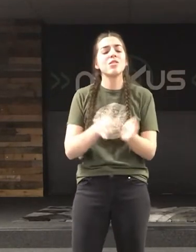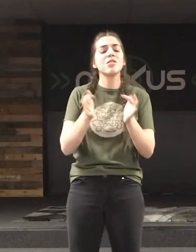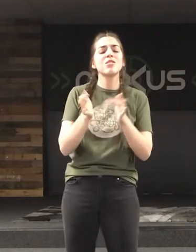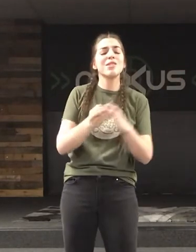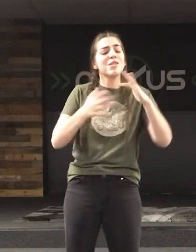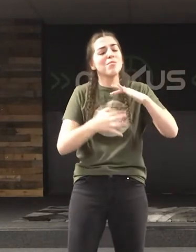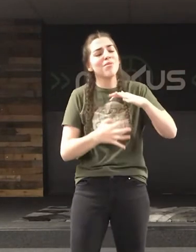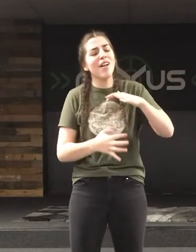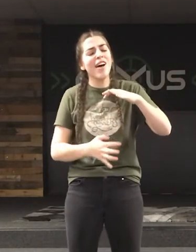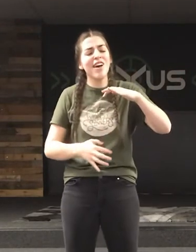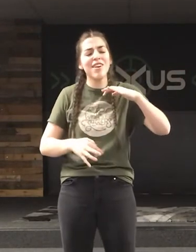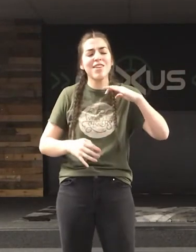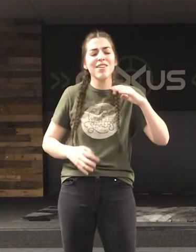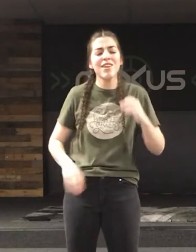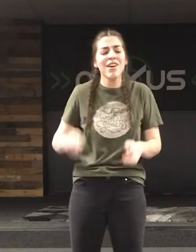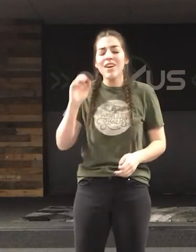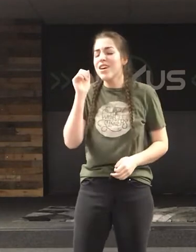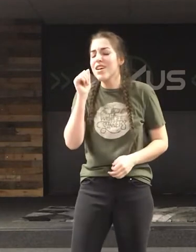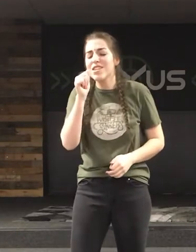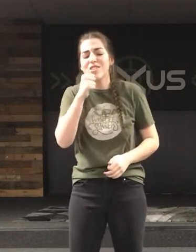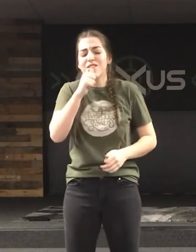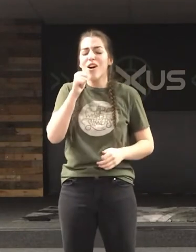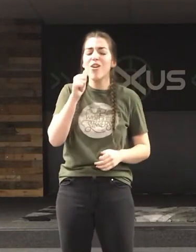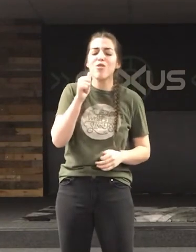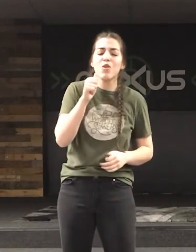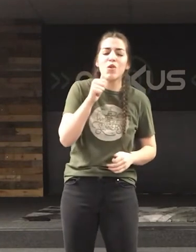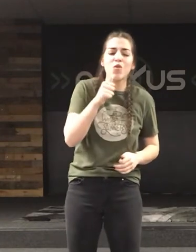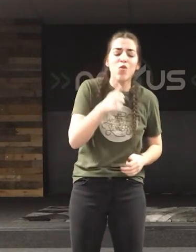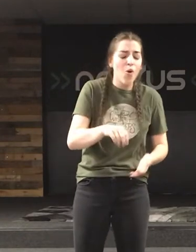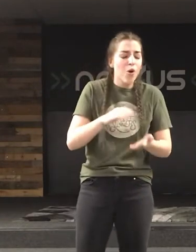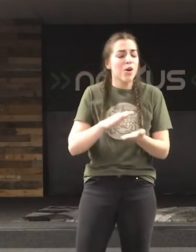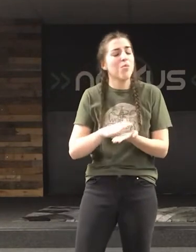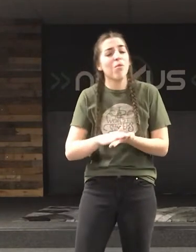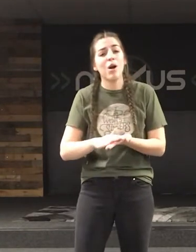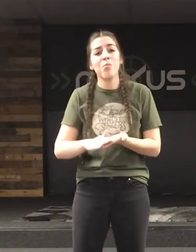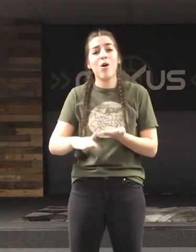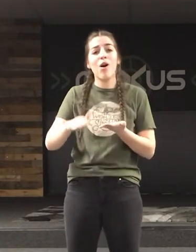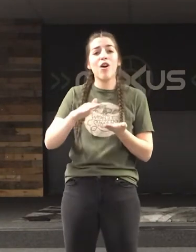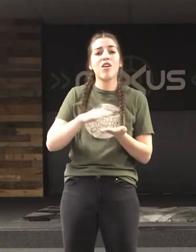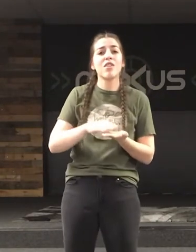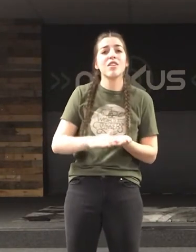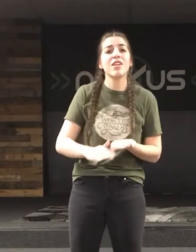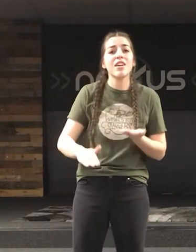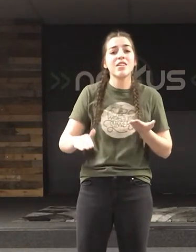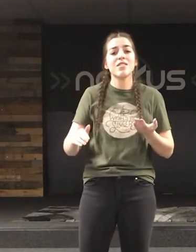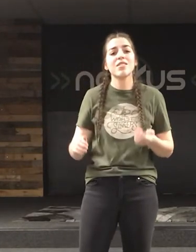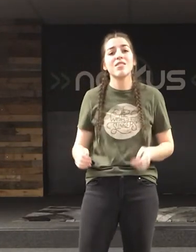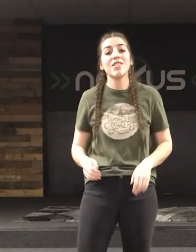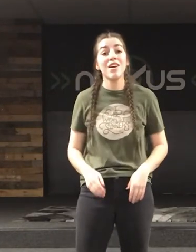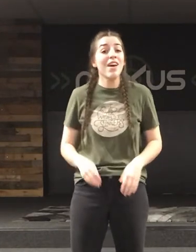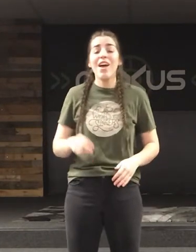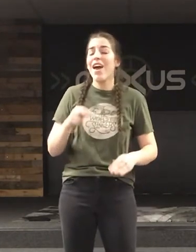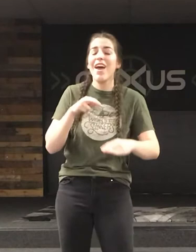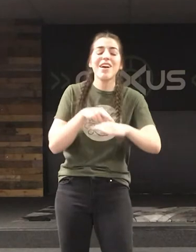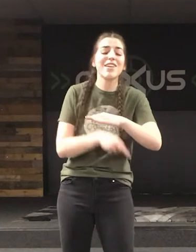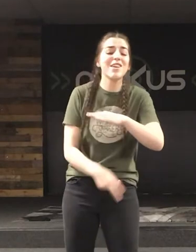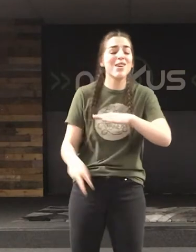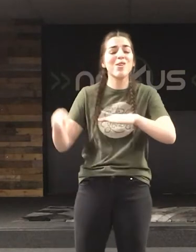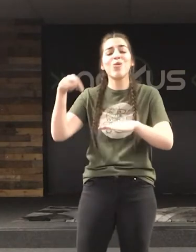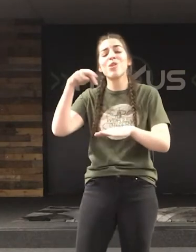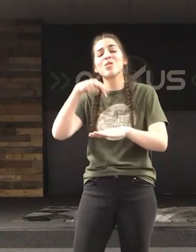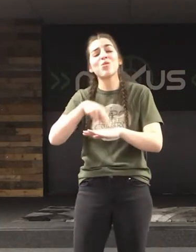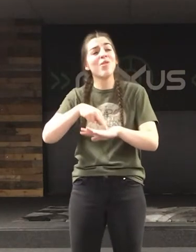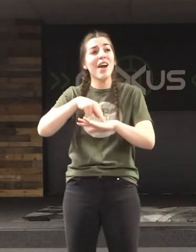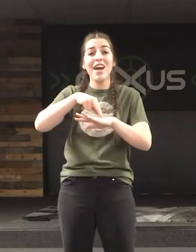For Jesus bled and suffered for my pardon, and